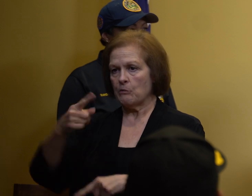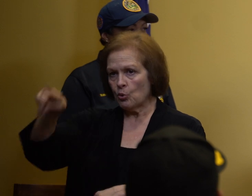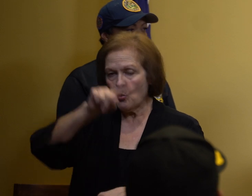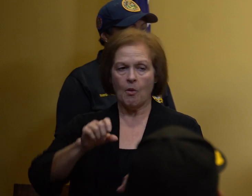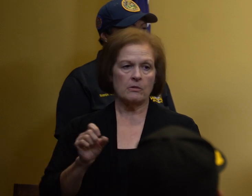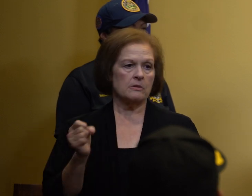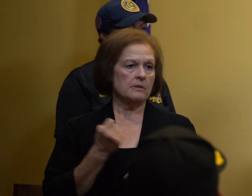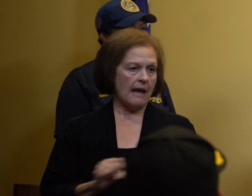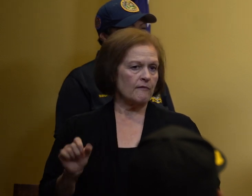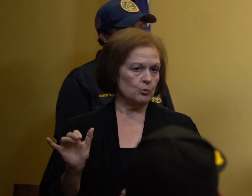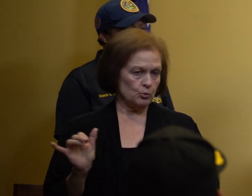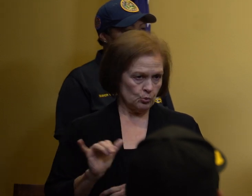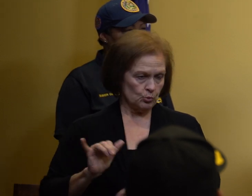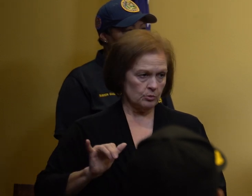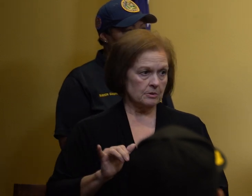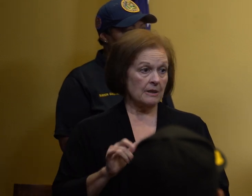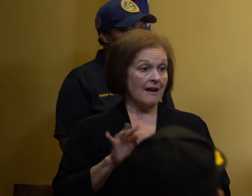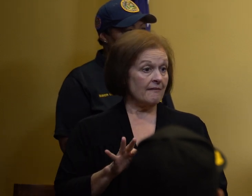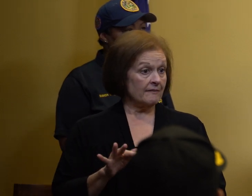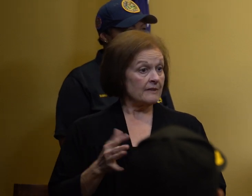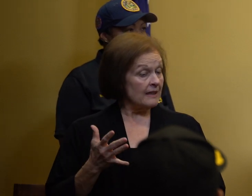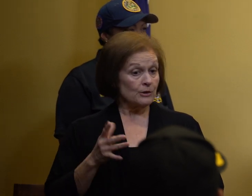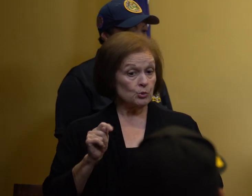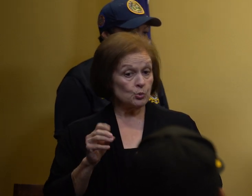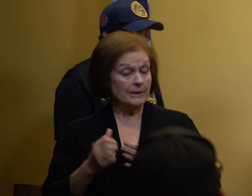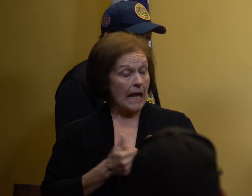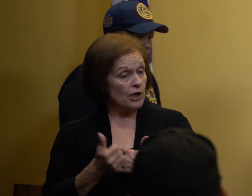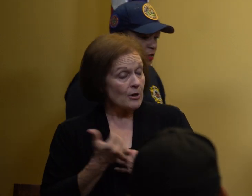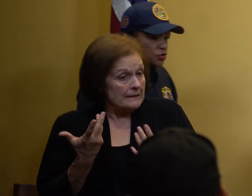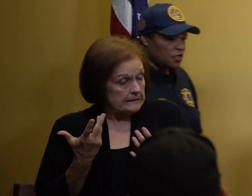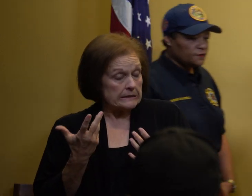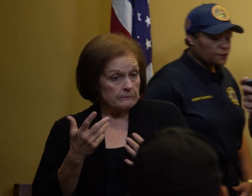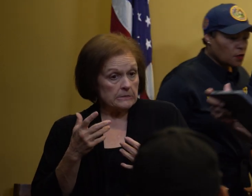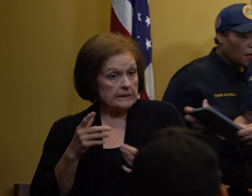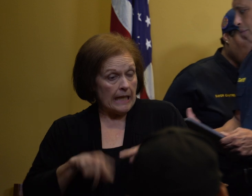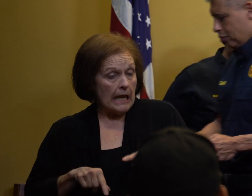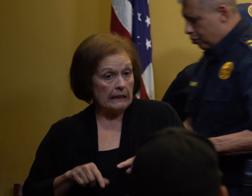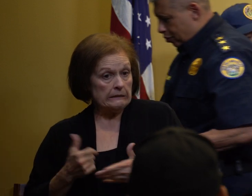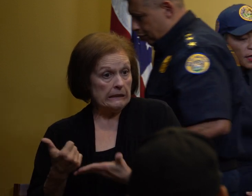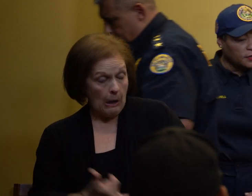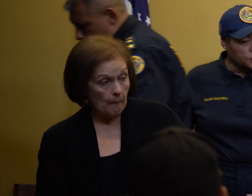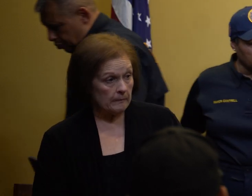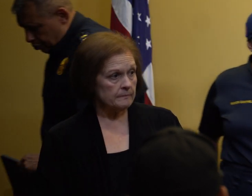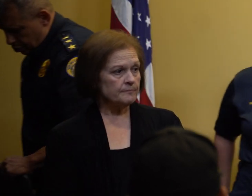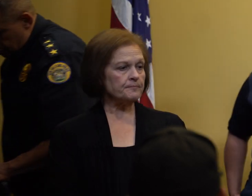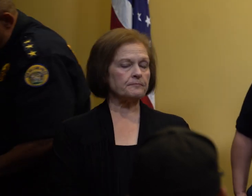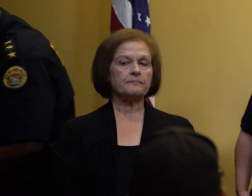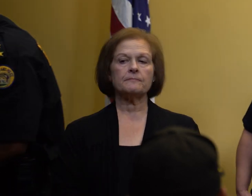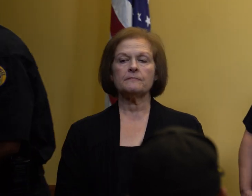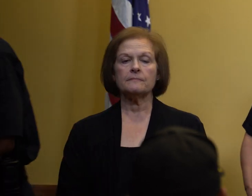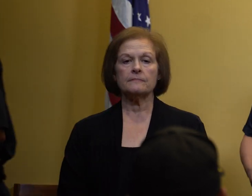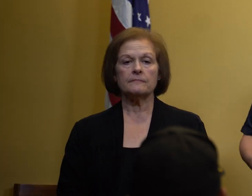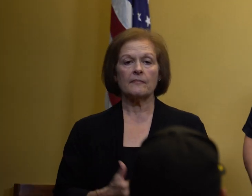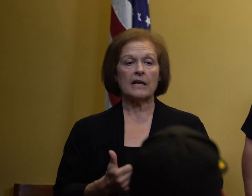during this event unless it is too dangerous to respond. Thank you. Thank you so much, Chief. And I'm going to ask